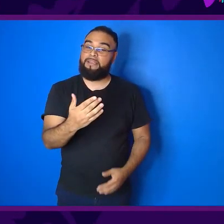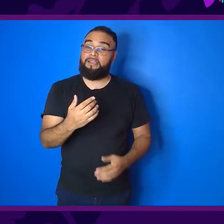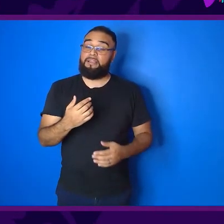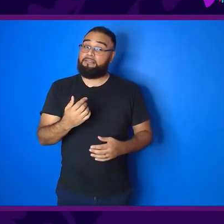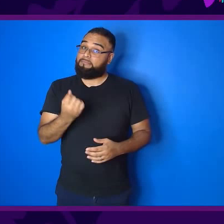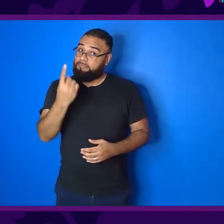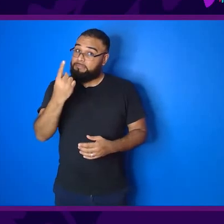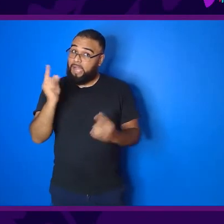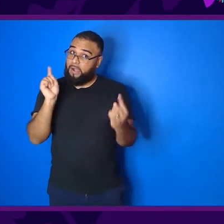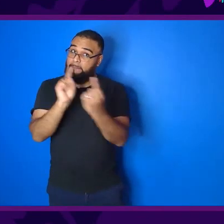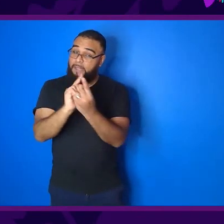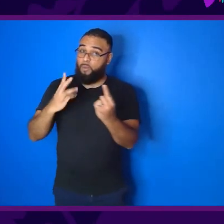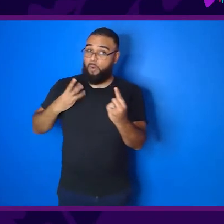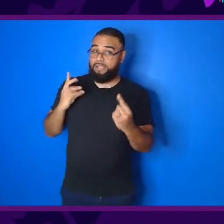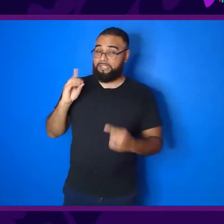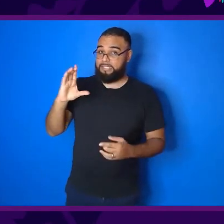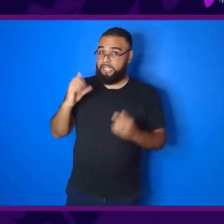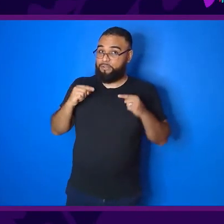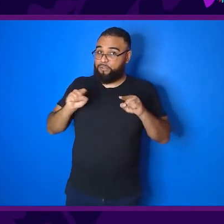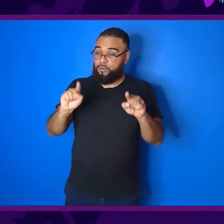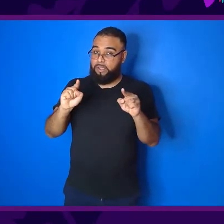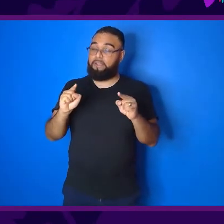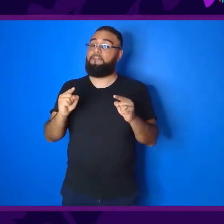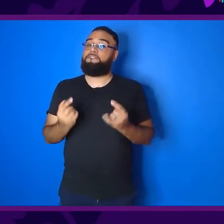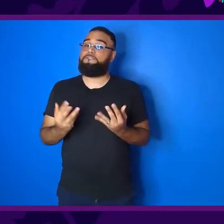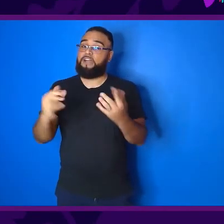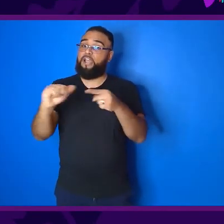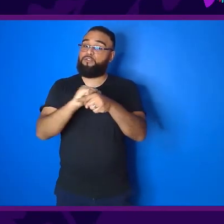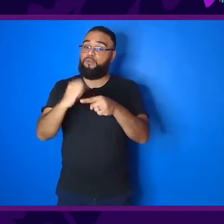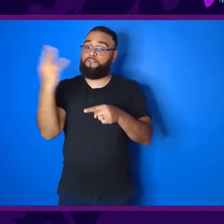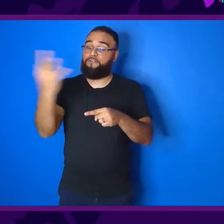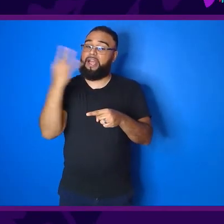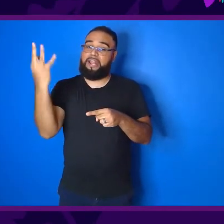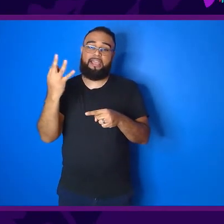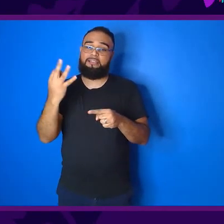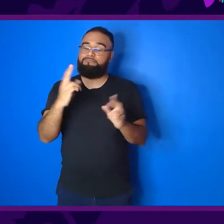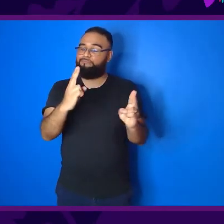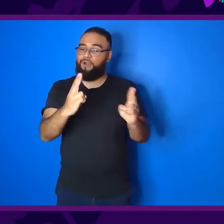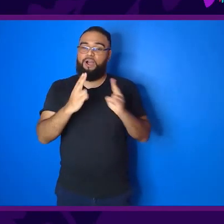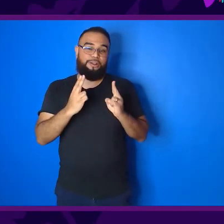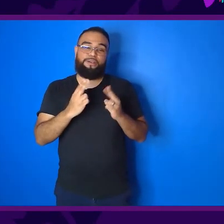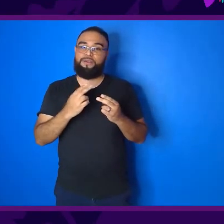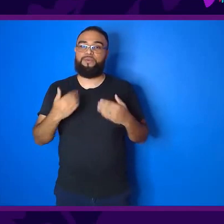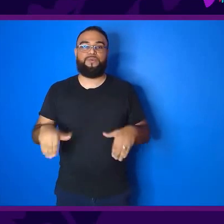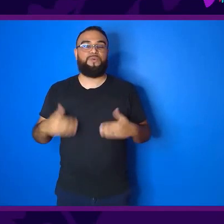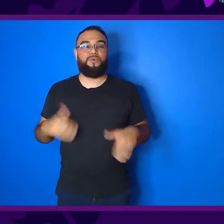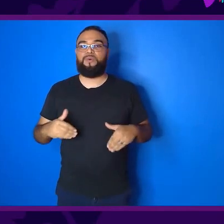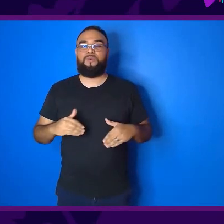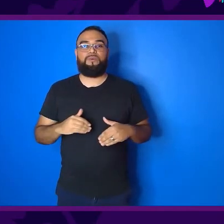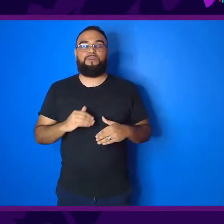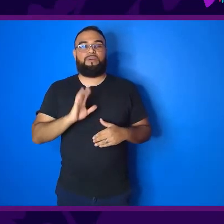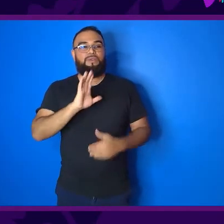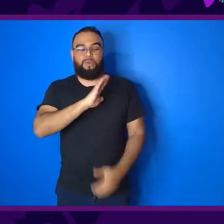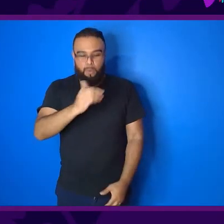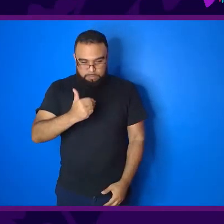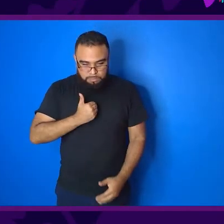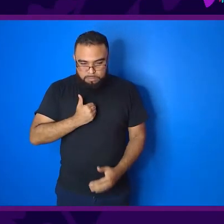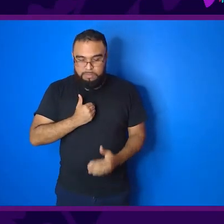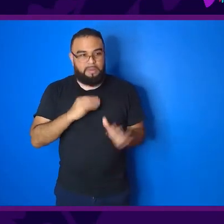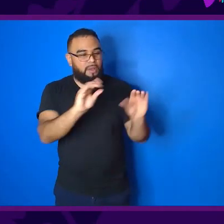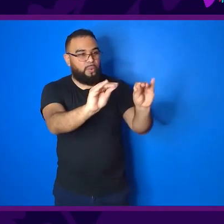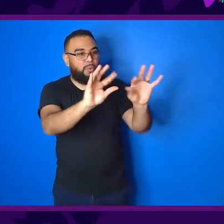Drill Friday. I was awed by your just beautiful spirit, your